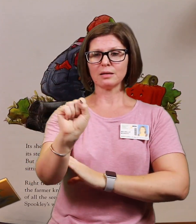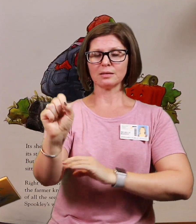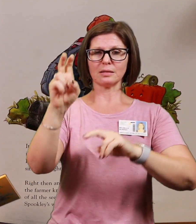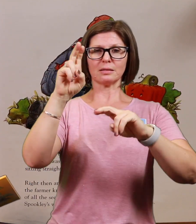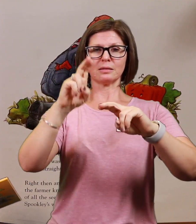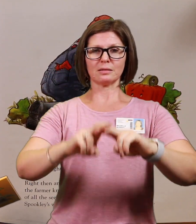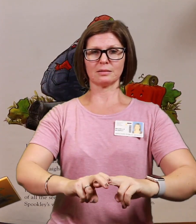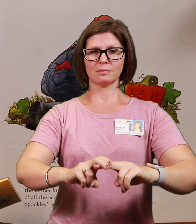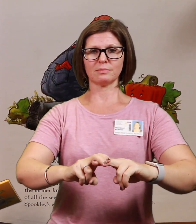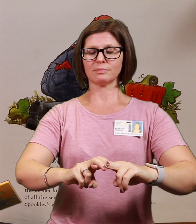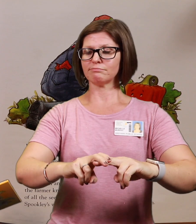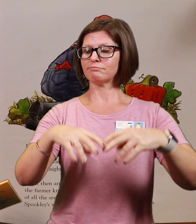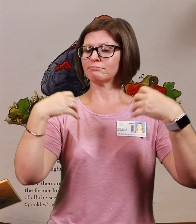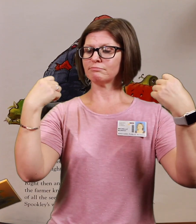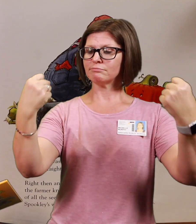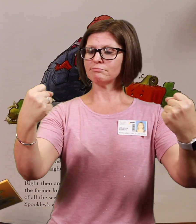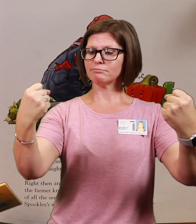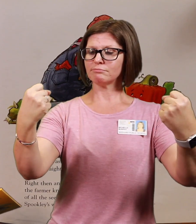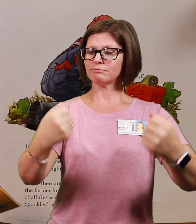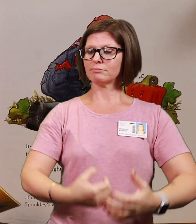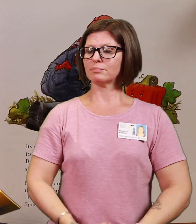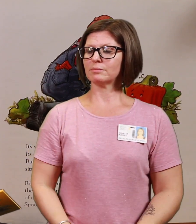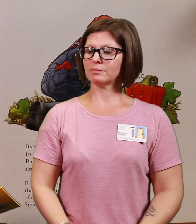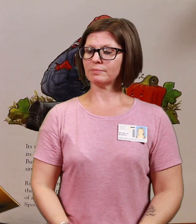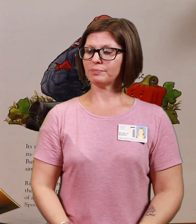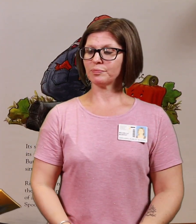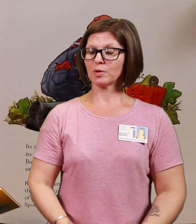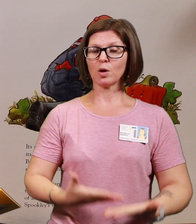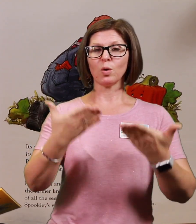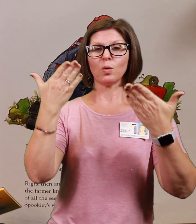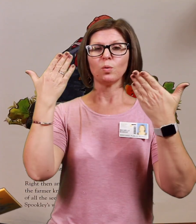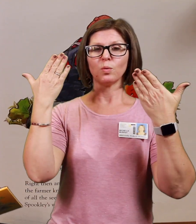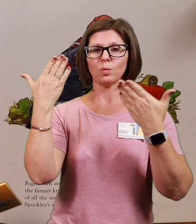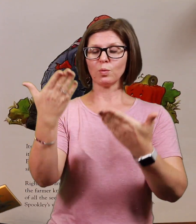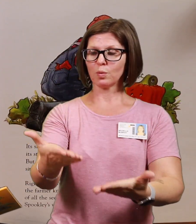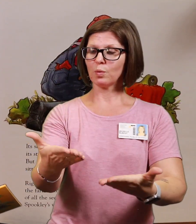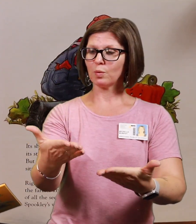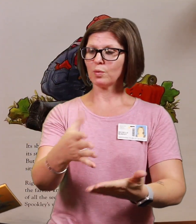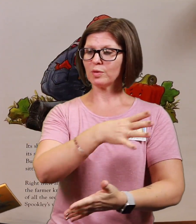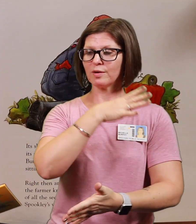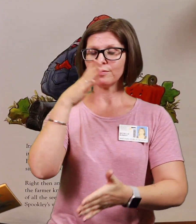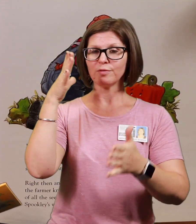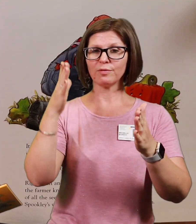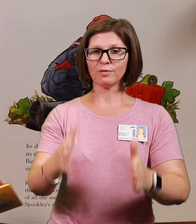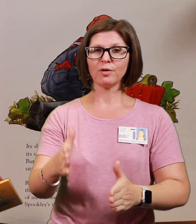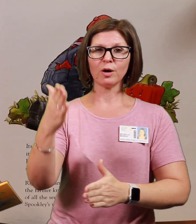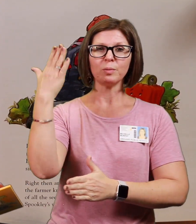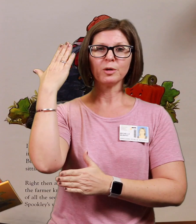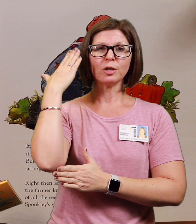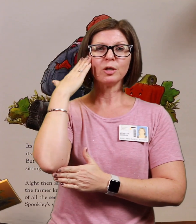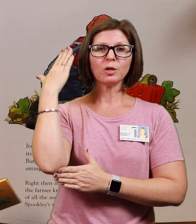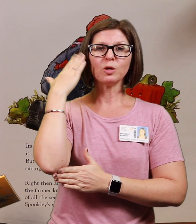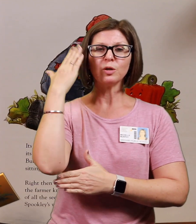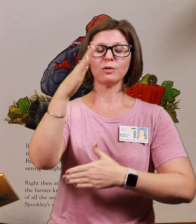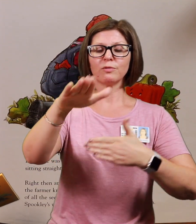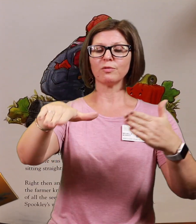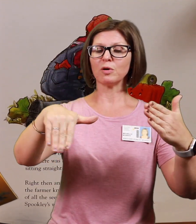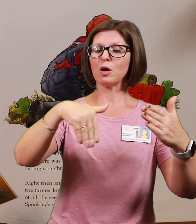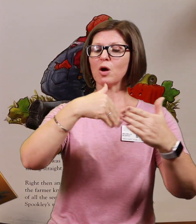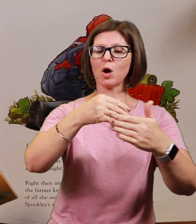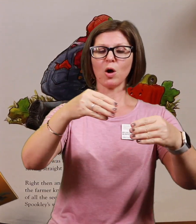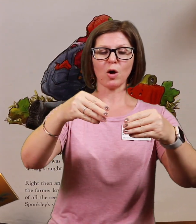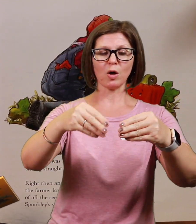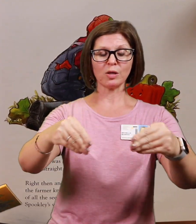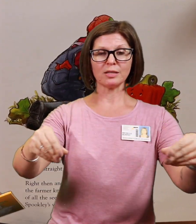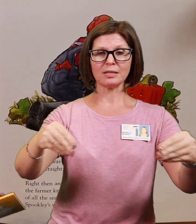and strong and true. Right then and there, the farmer knew, of all the seeds he'd